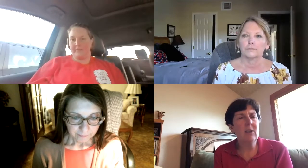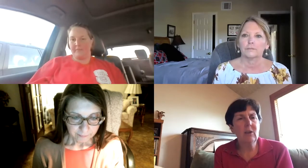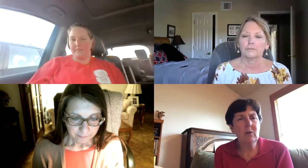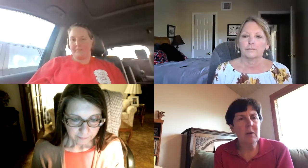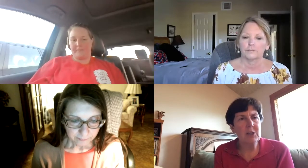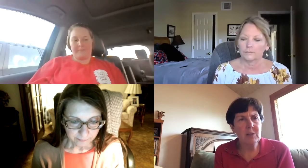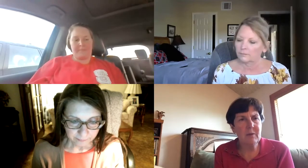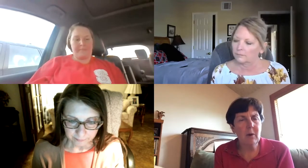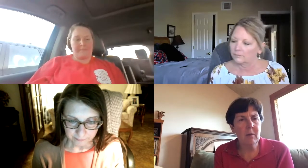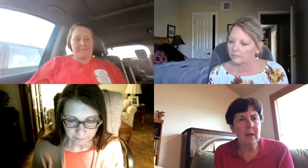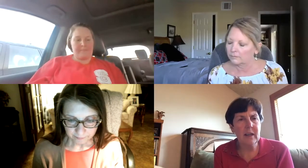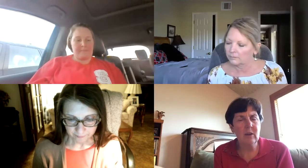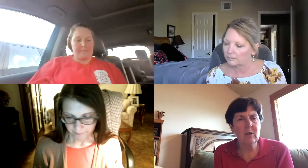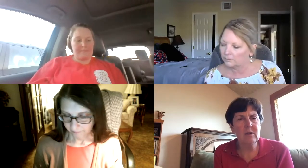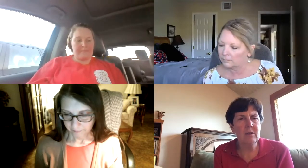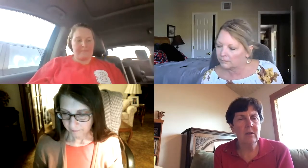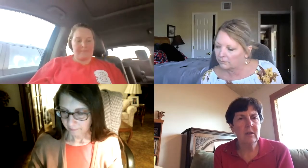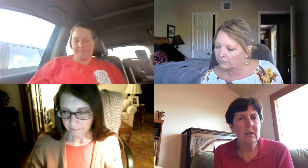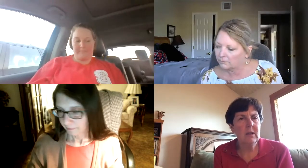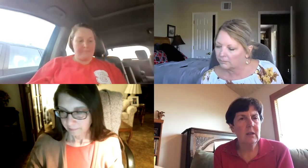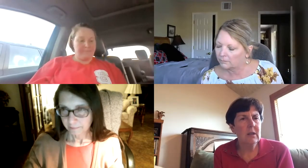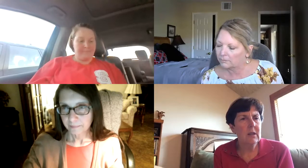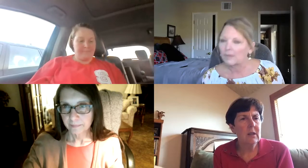any other questions before we look at those?